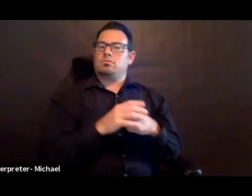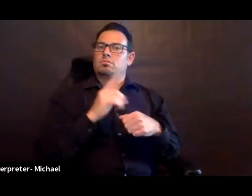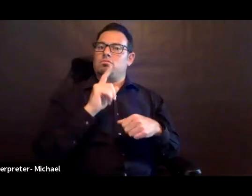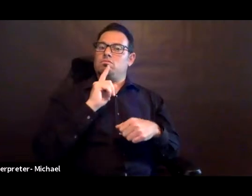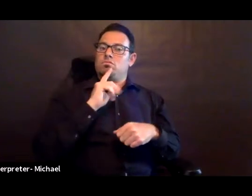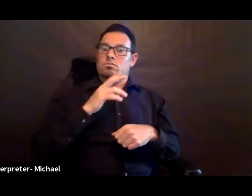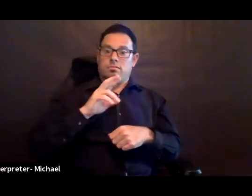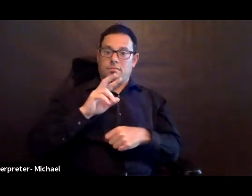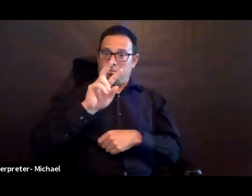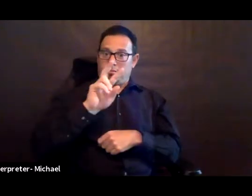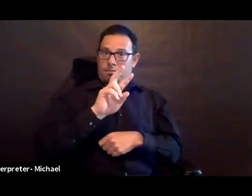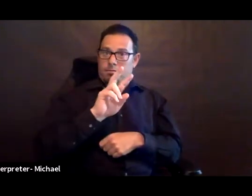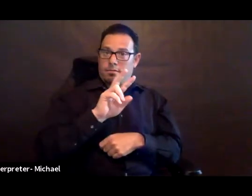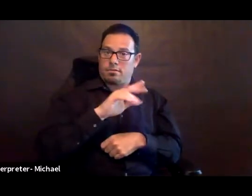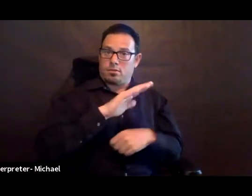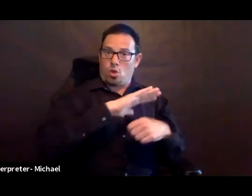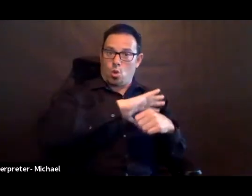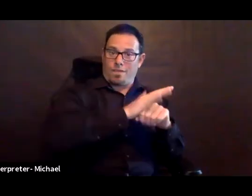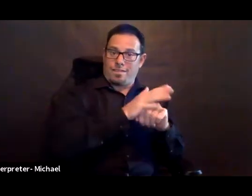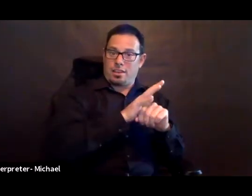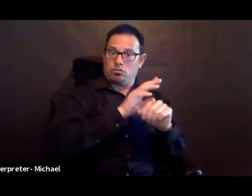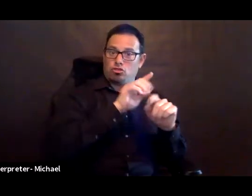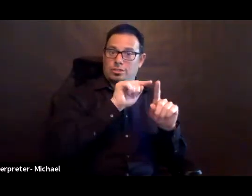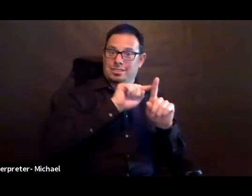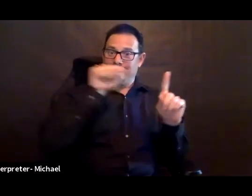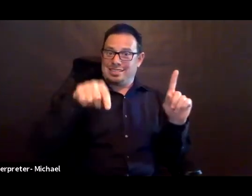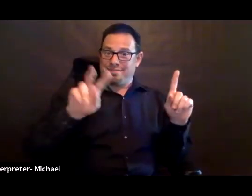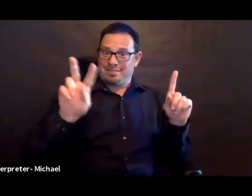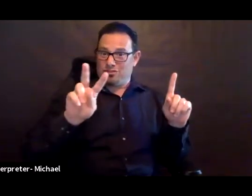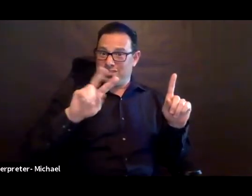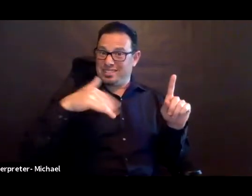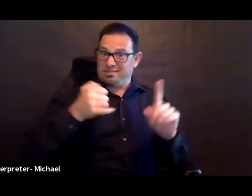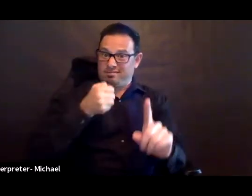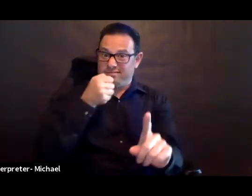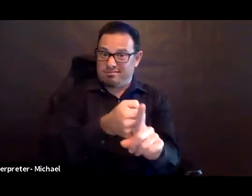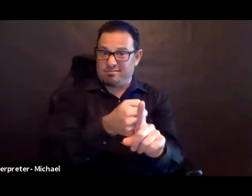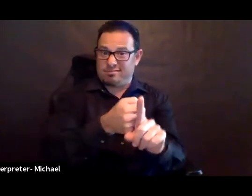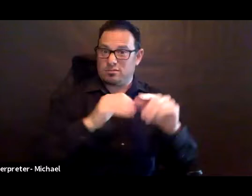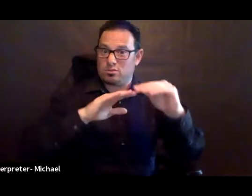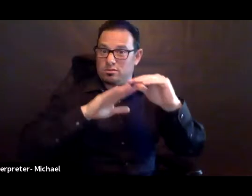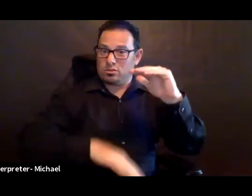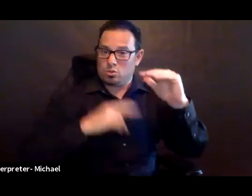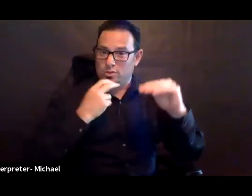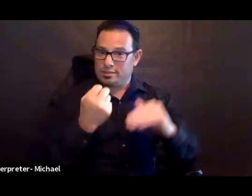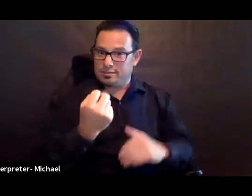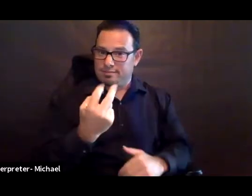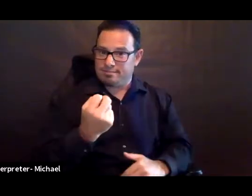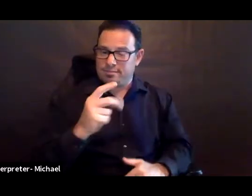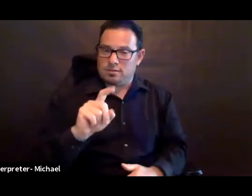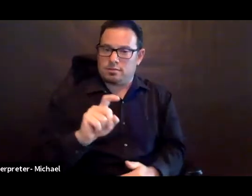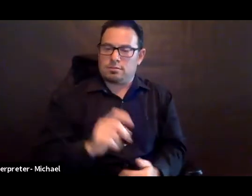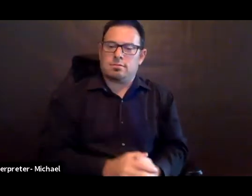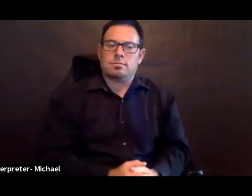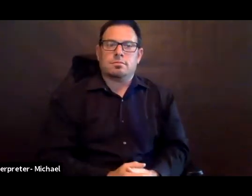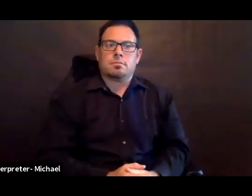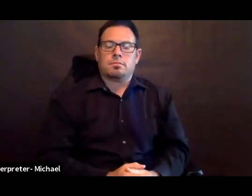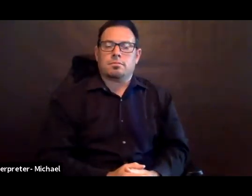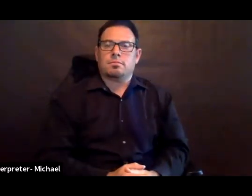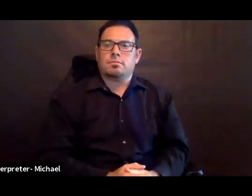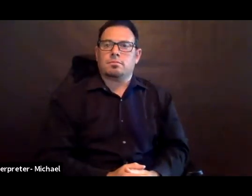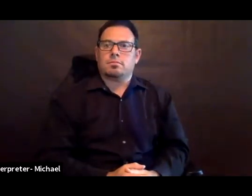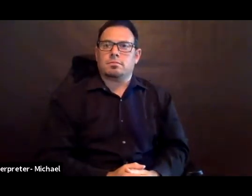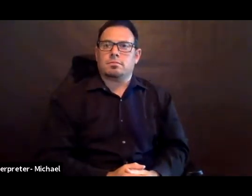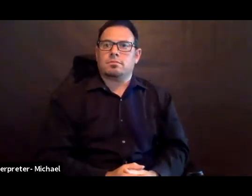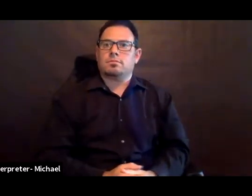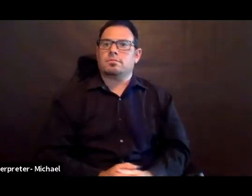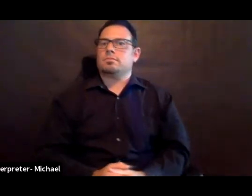Chris, can you speak to that? Sure. Kat, we have seen over time that the